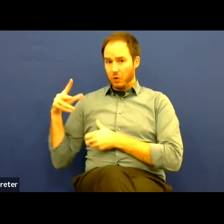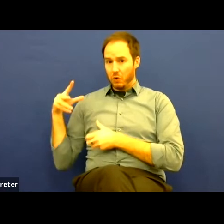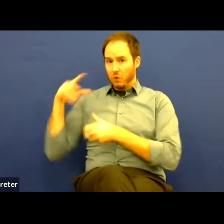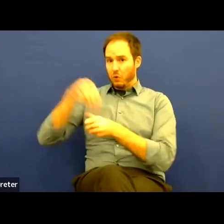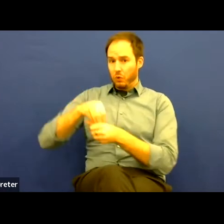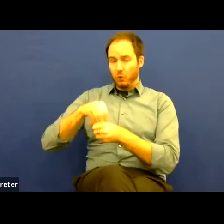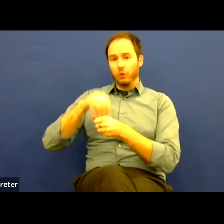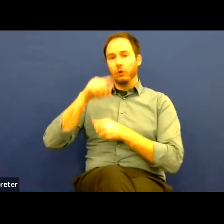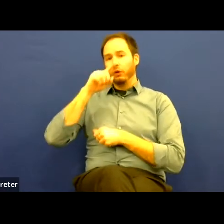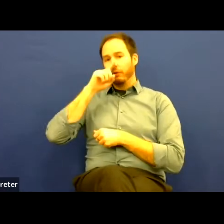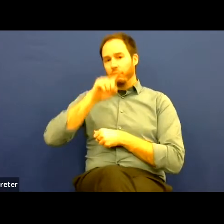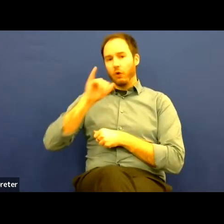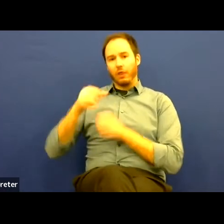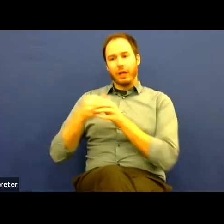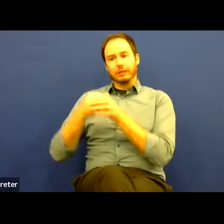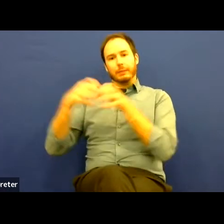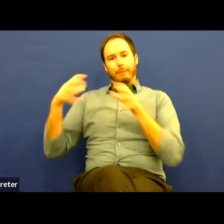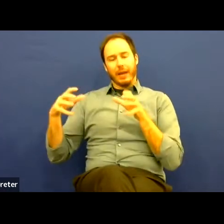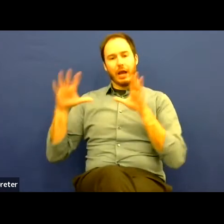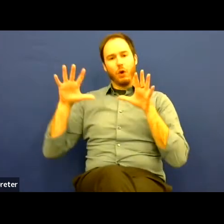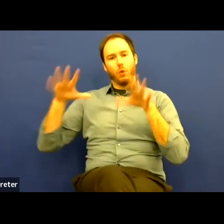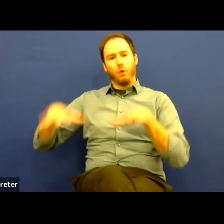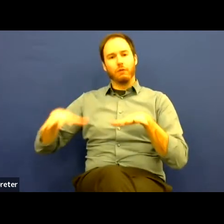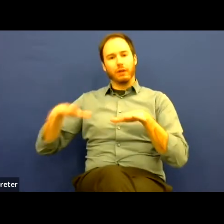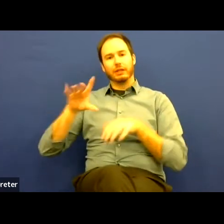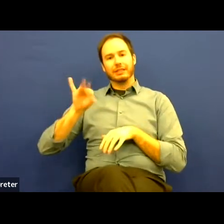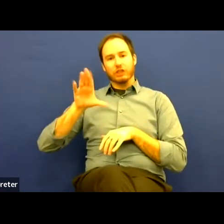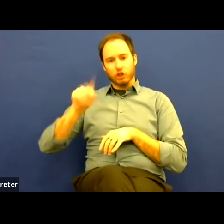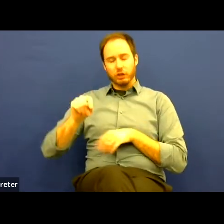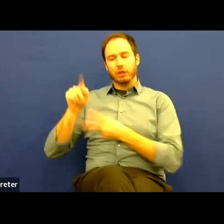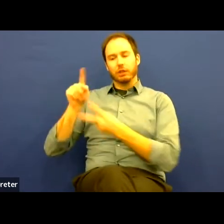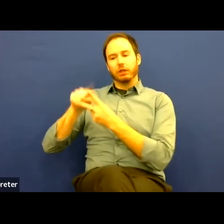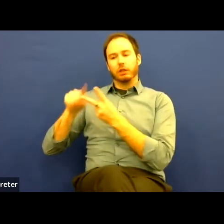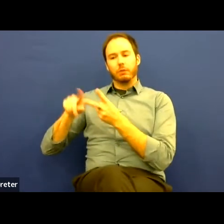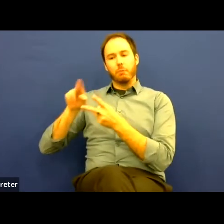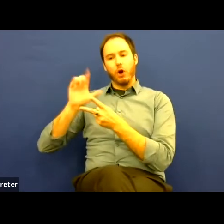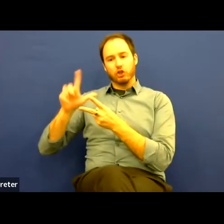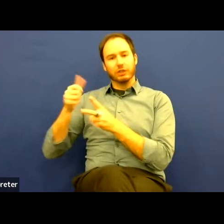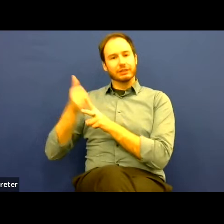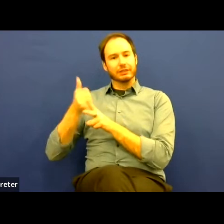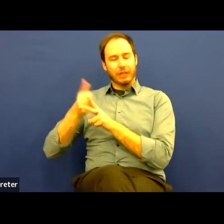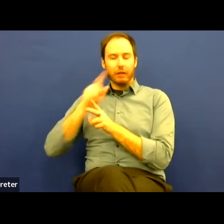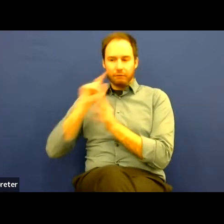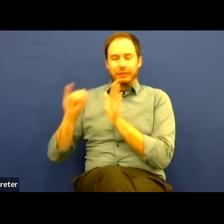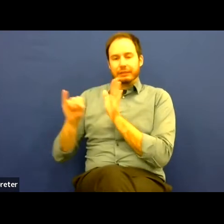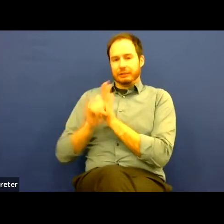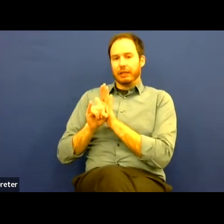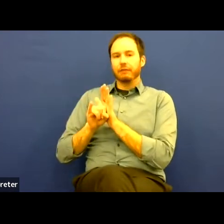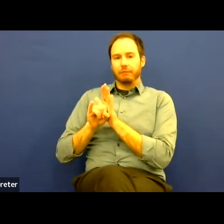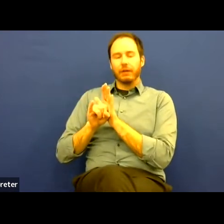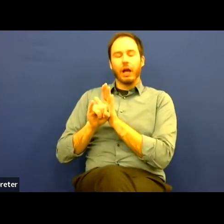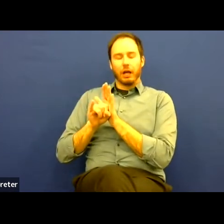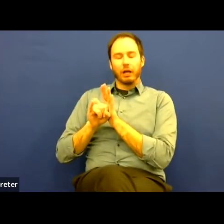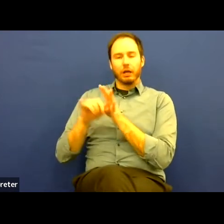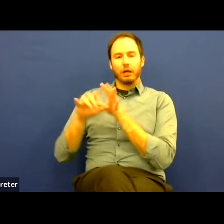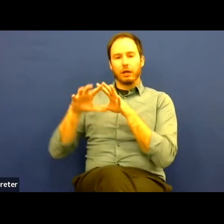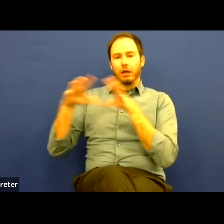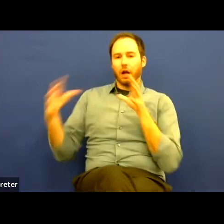the expanded district. Those two parcels were also identified in that